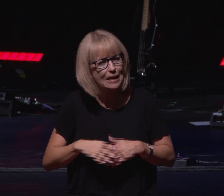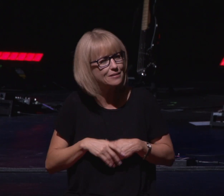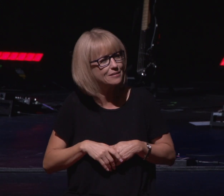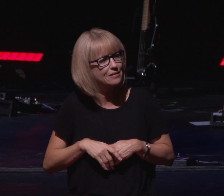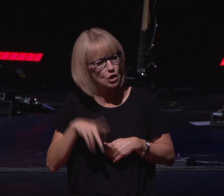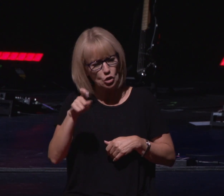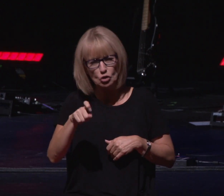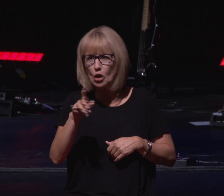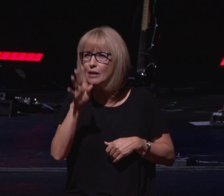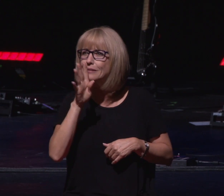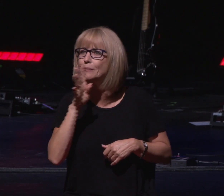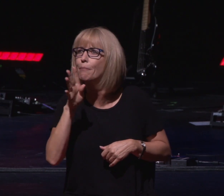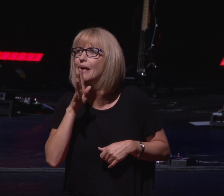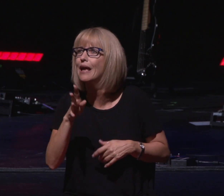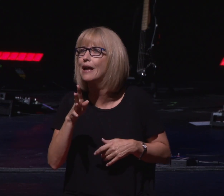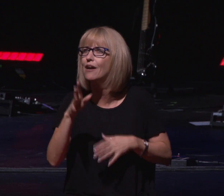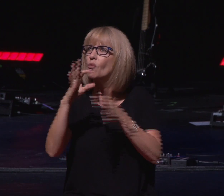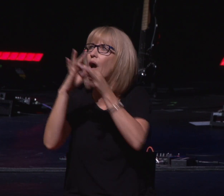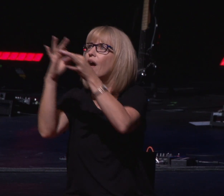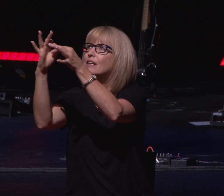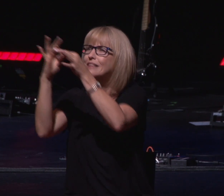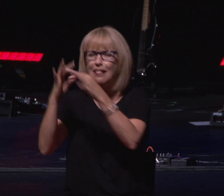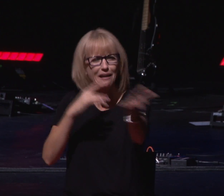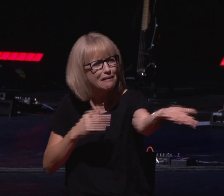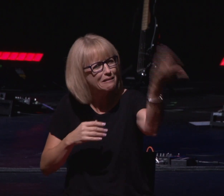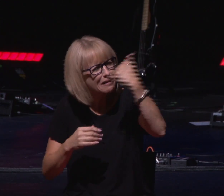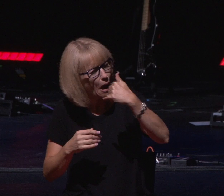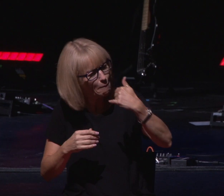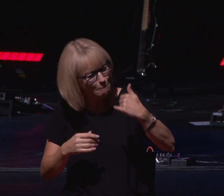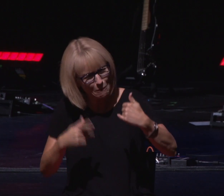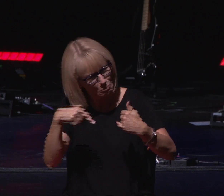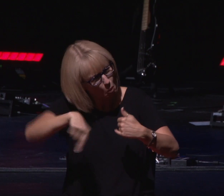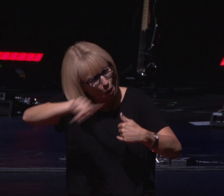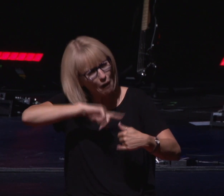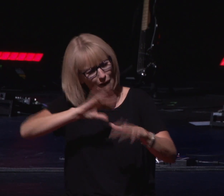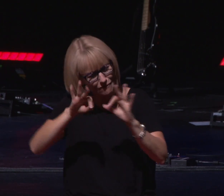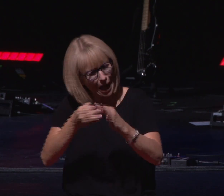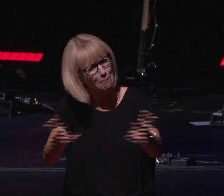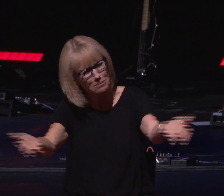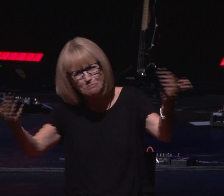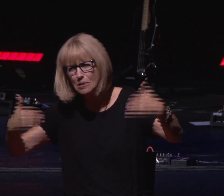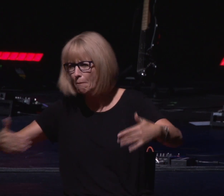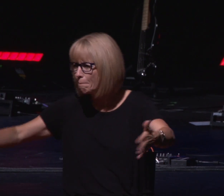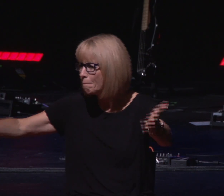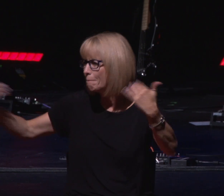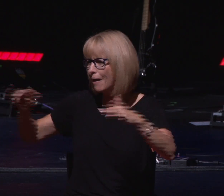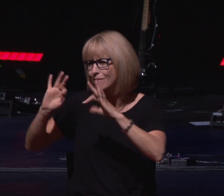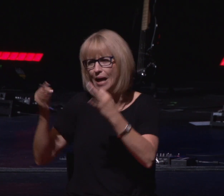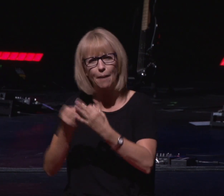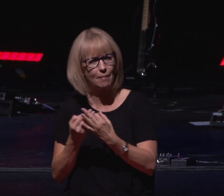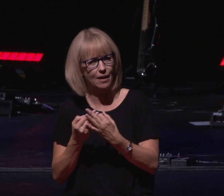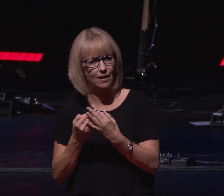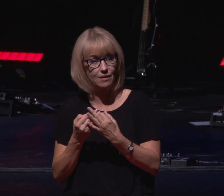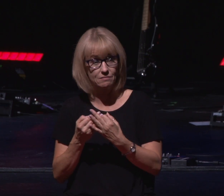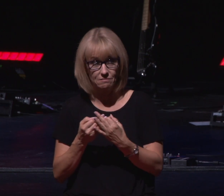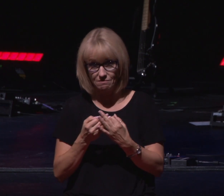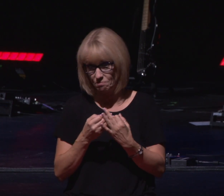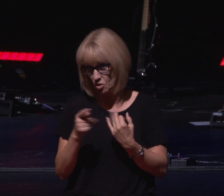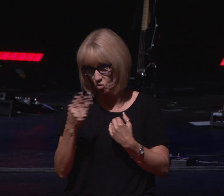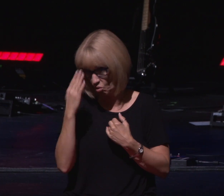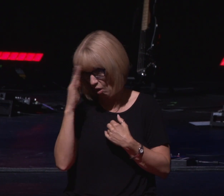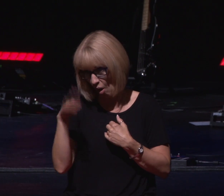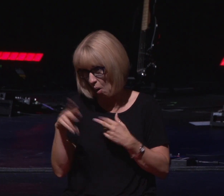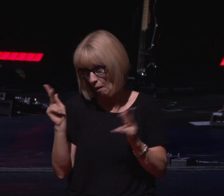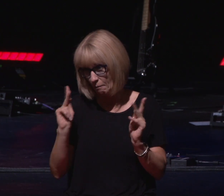of reconciliation. Your words should be saying, come together. We're all a family together in God. But people will not see